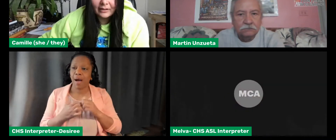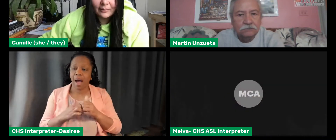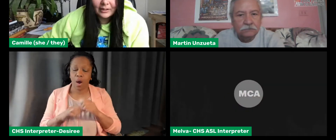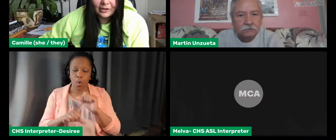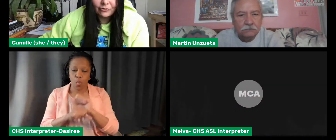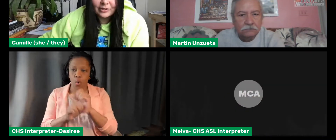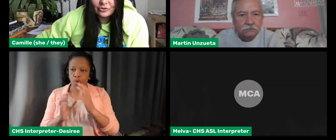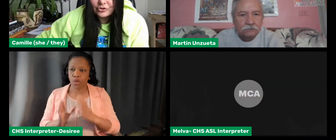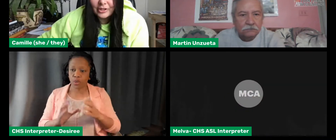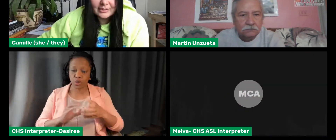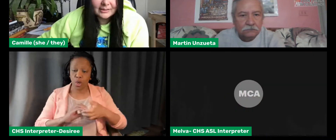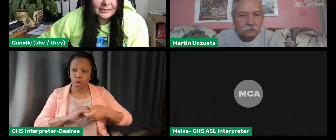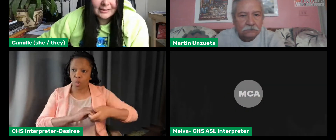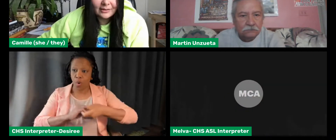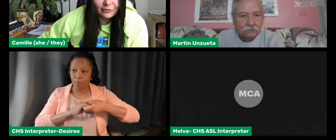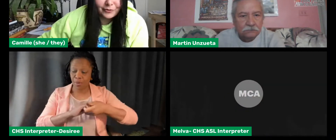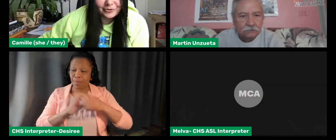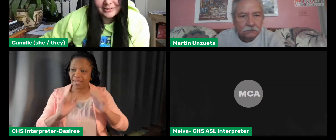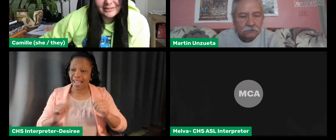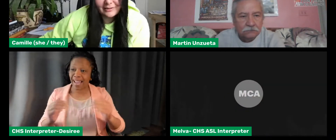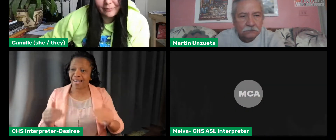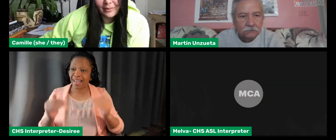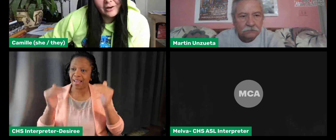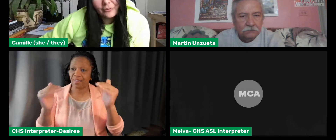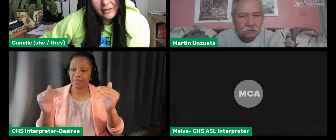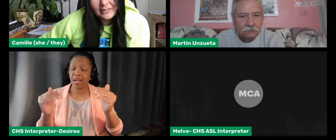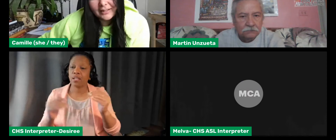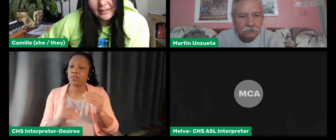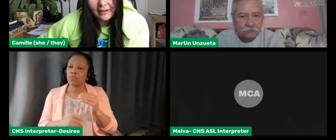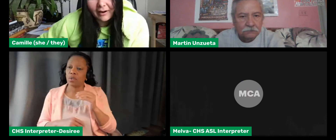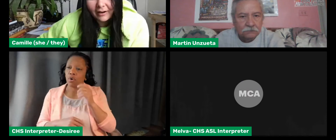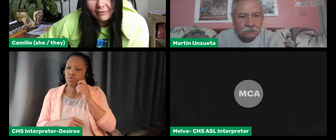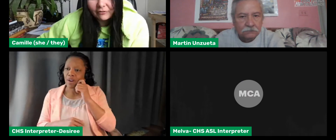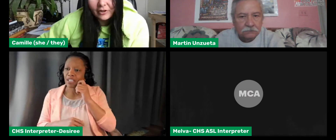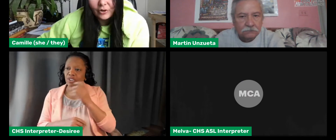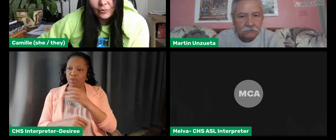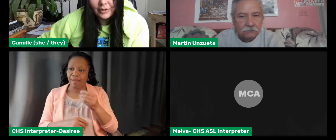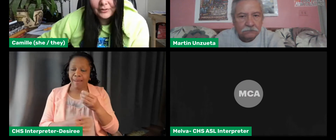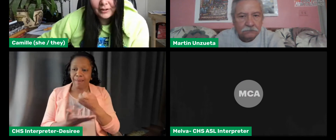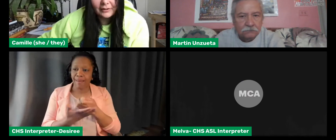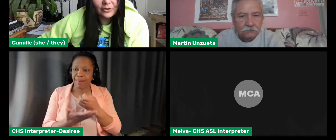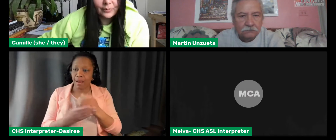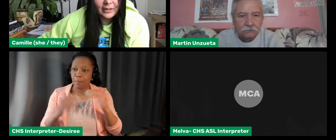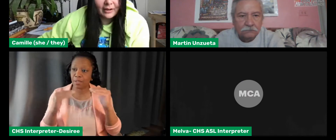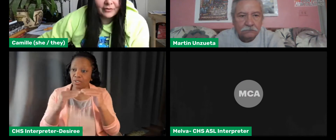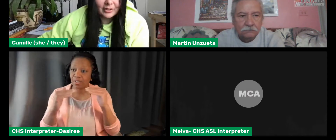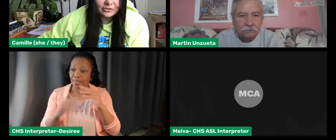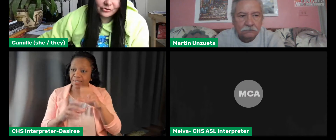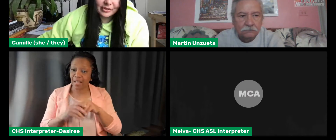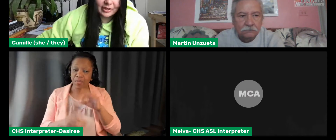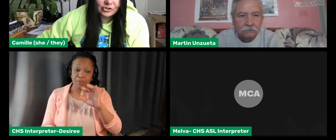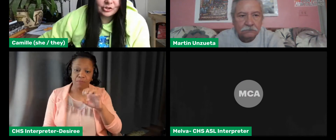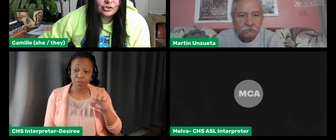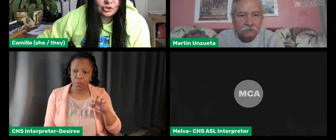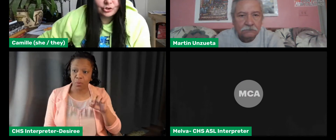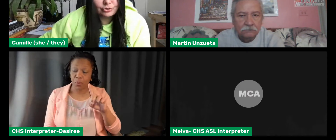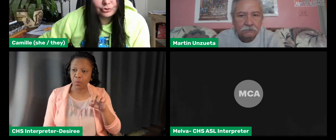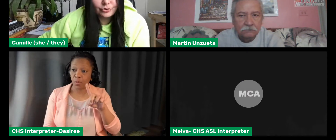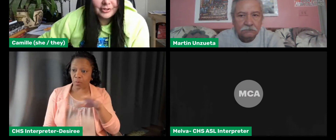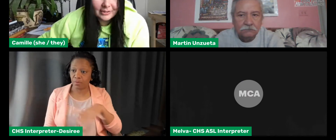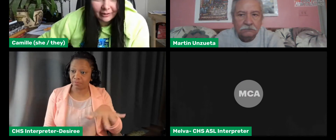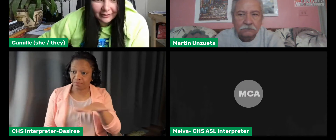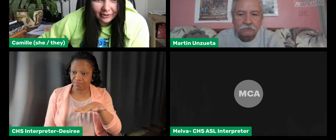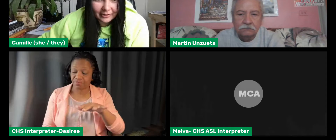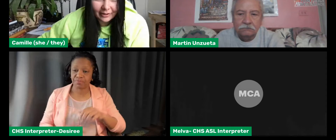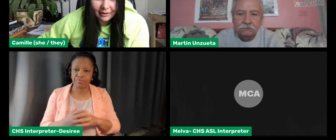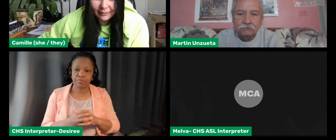advance economic and racial justice in the food system. And I wanted to kick off with a little bit of an introduction